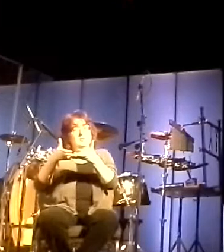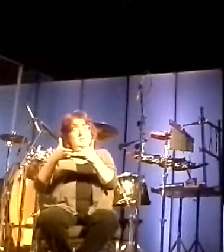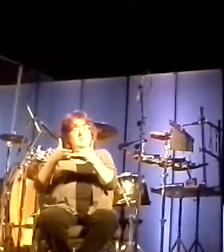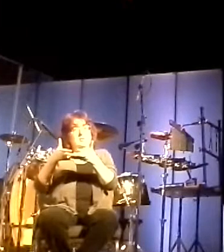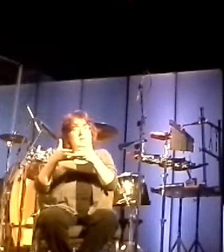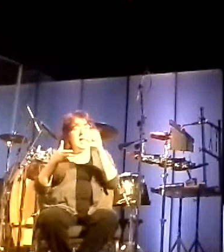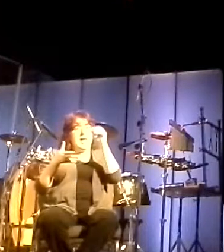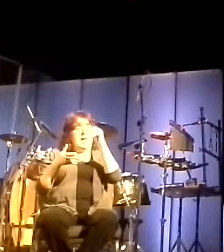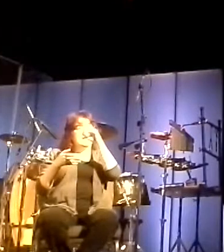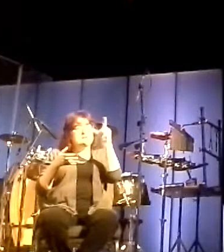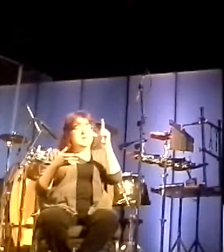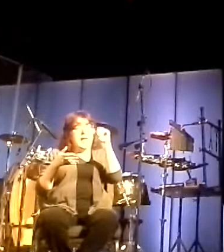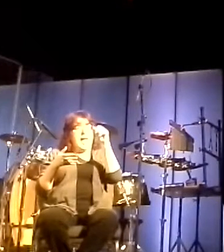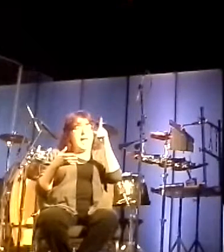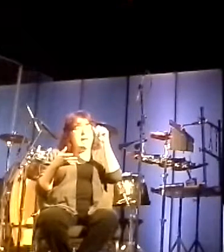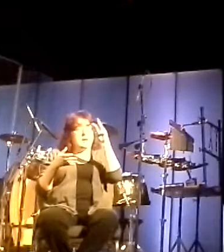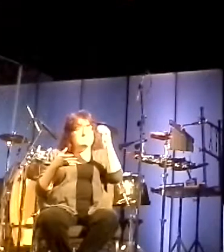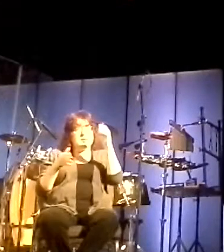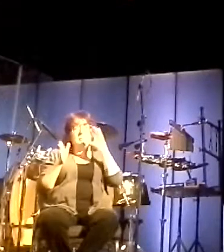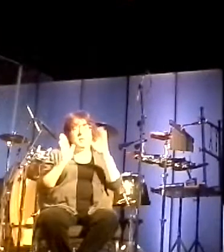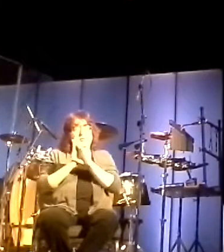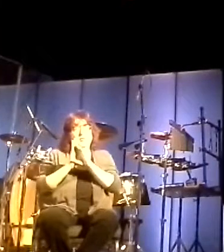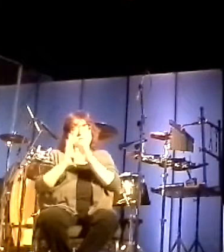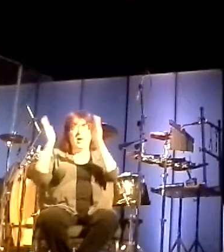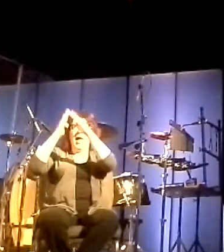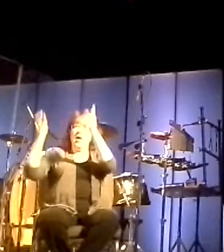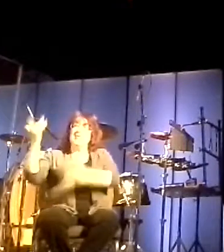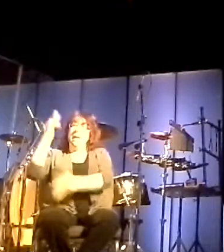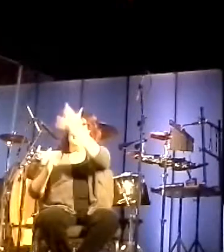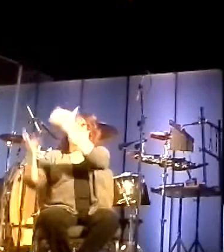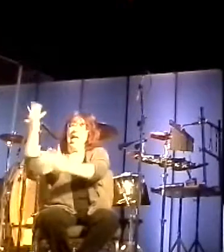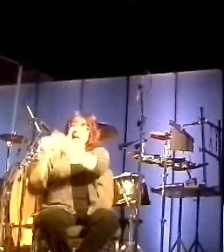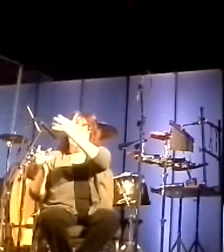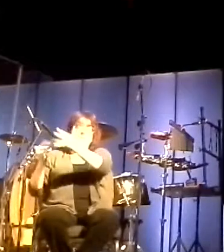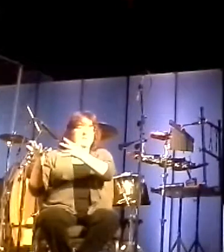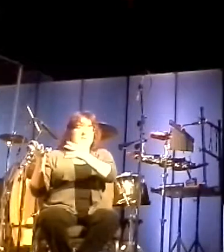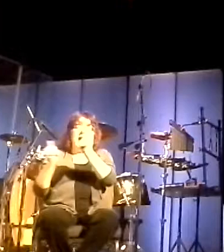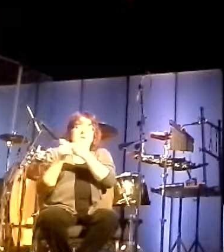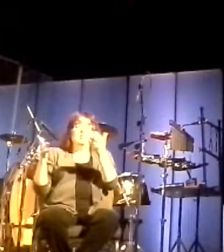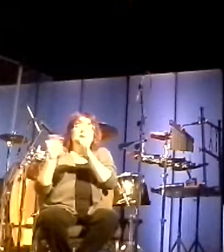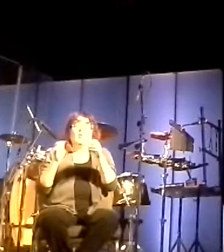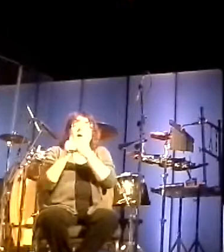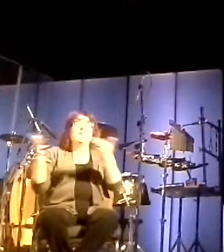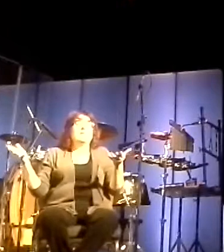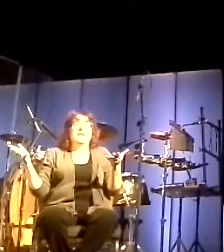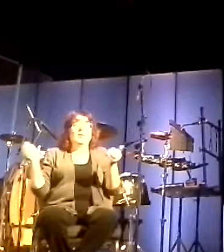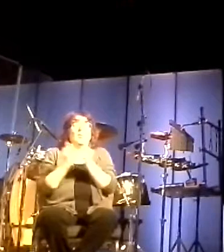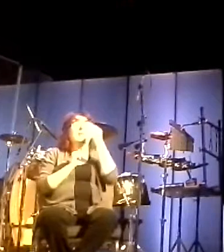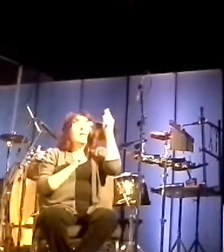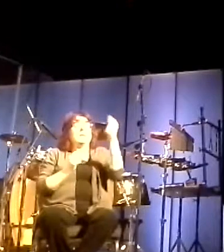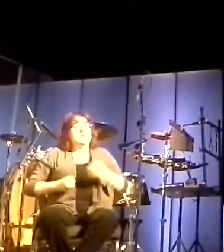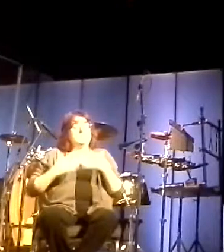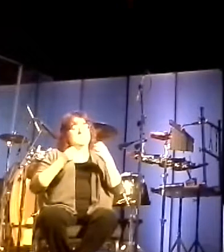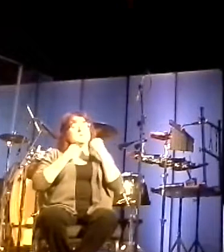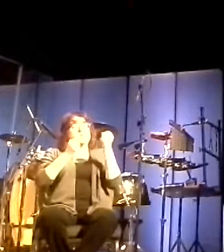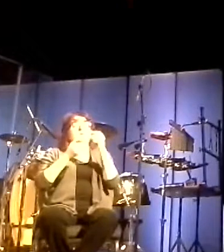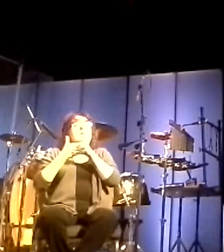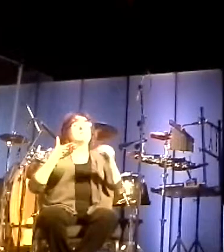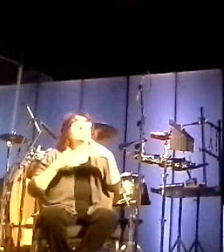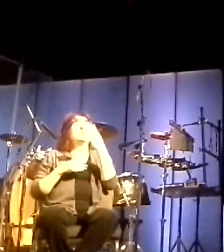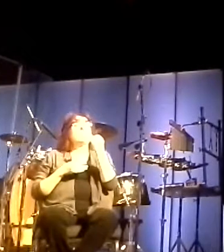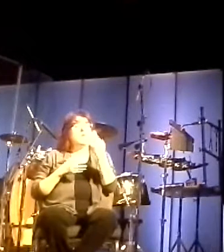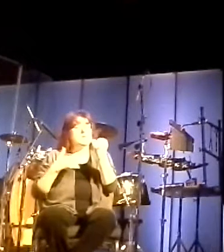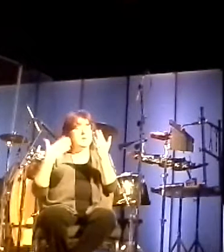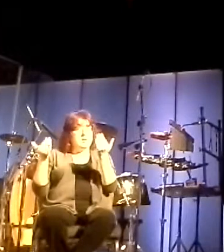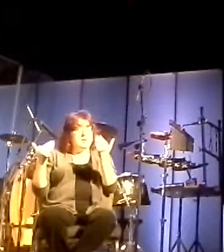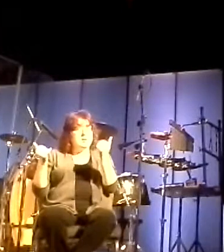box? Ansel Adams picture? House on the Plain? I don't know. All right. I can do all things, all this from Him who gives me strength. Verse 14, read it out